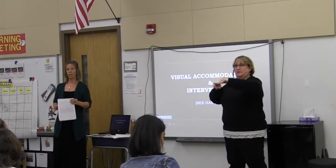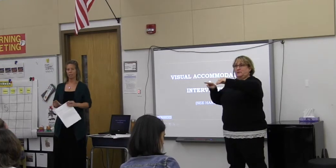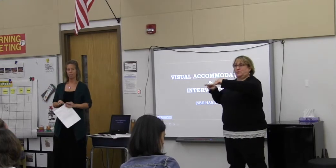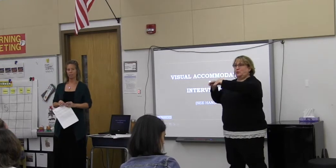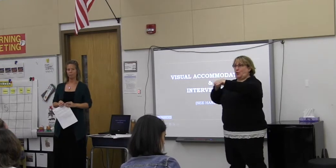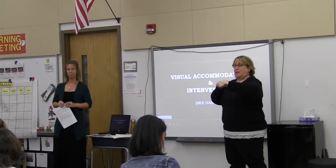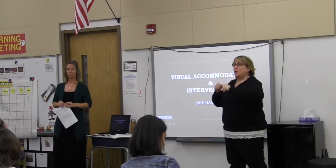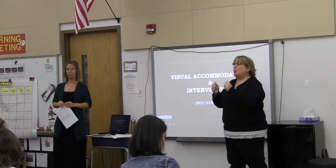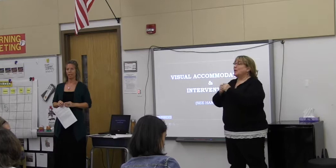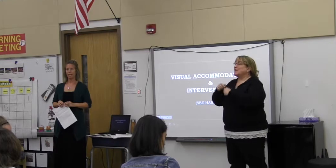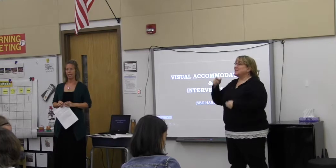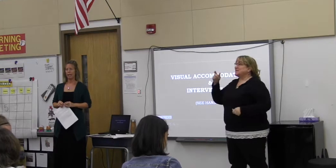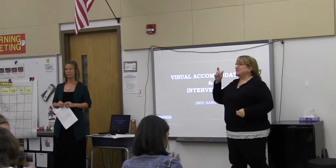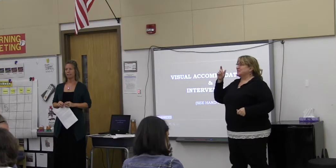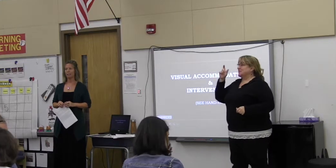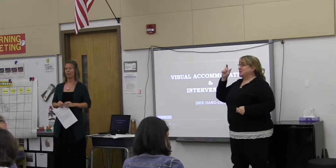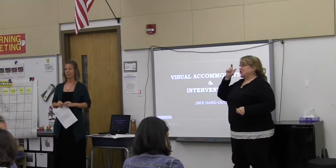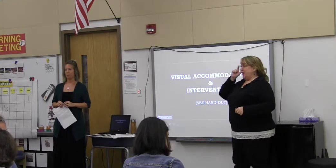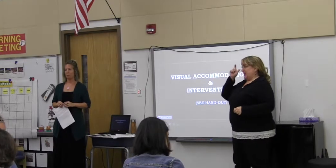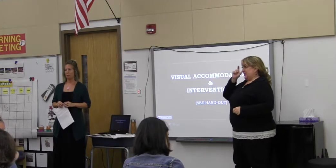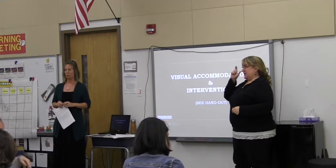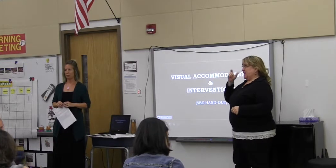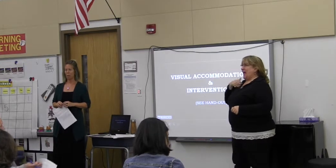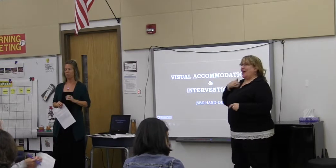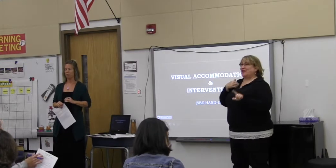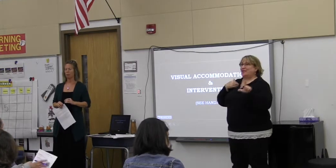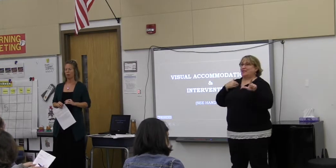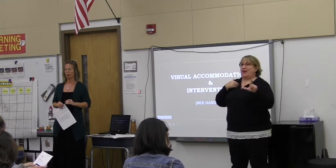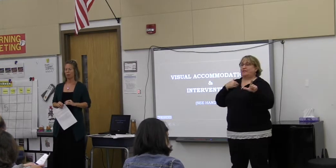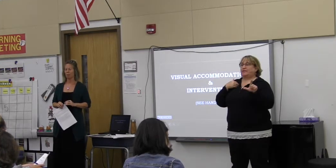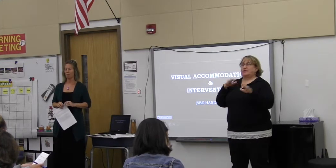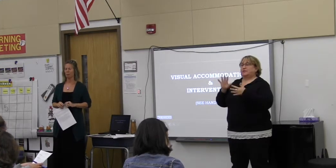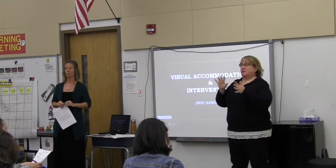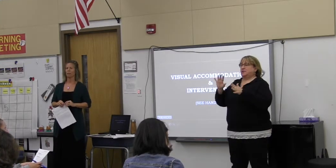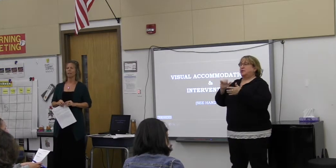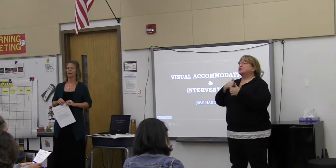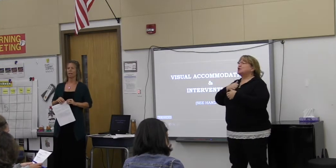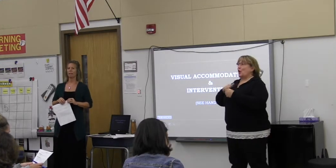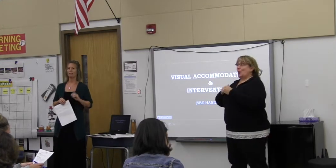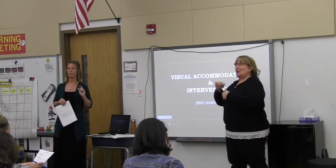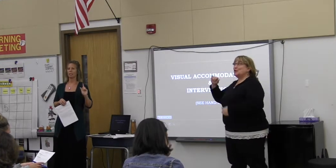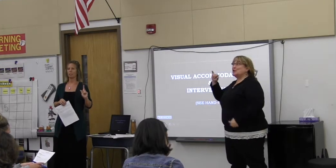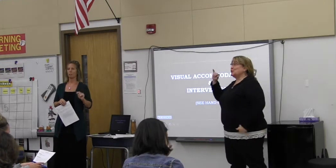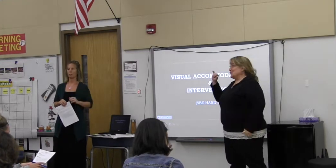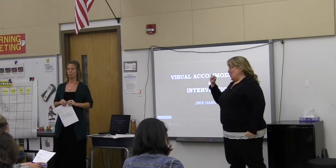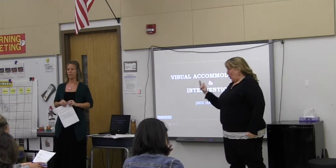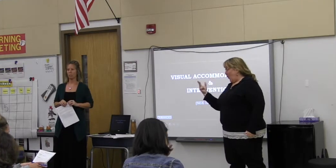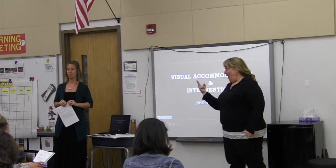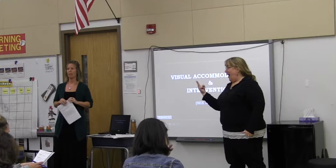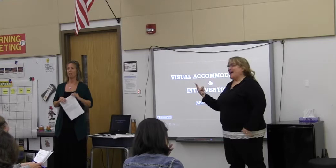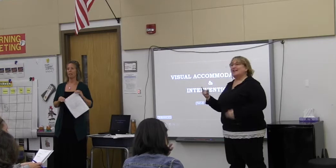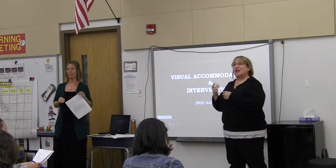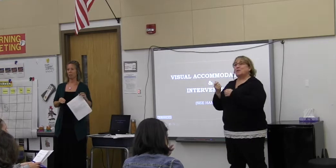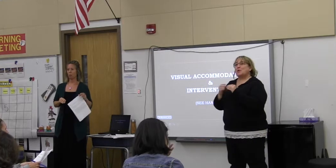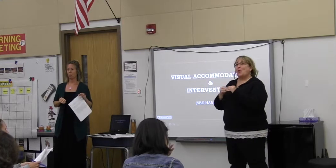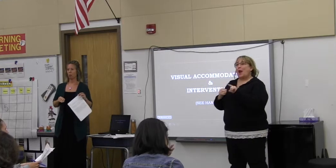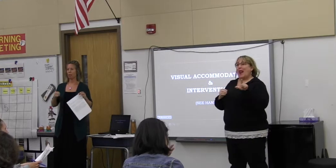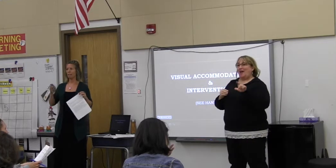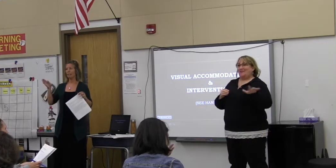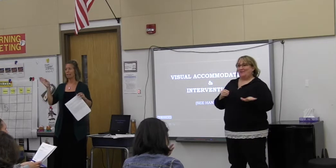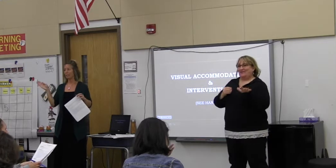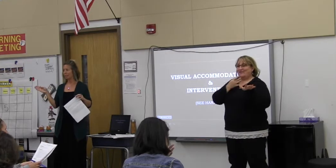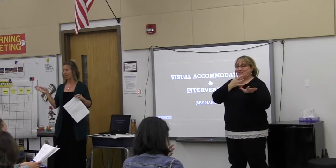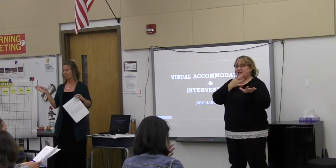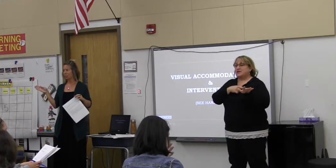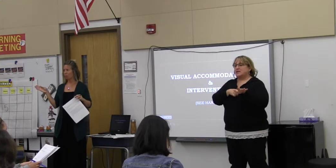With Jaden, he has a left field preference. I mean, with Johan, I'm sorry. His is a little bit more left. But again, with